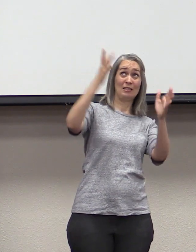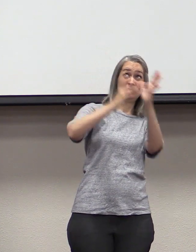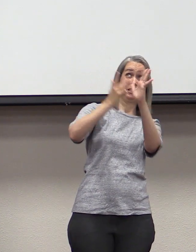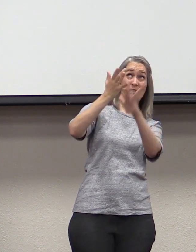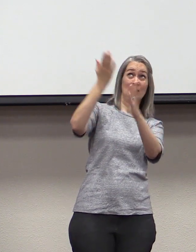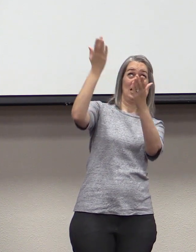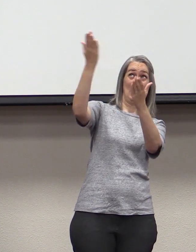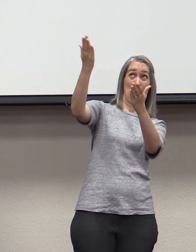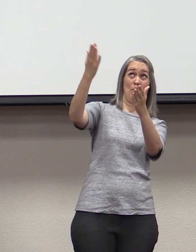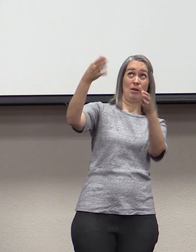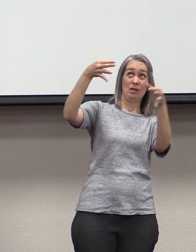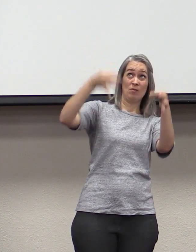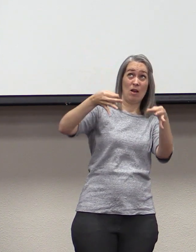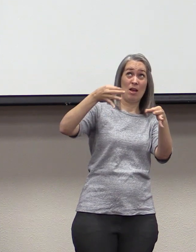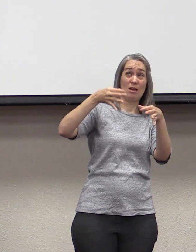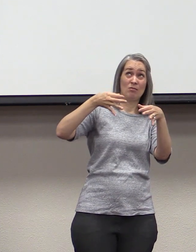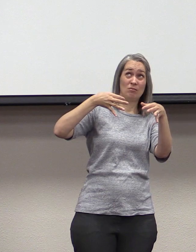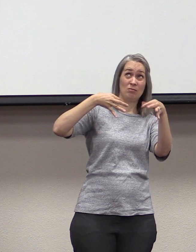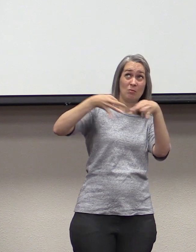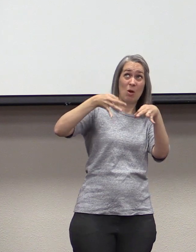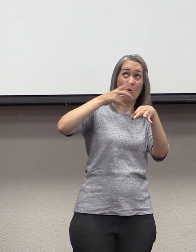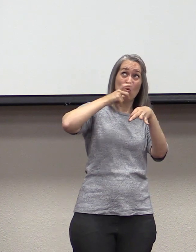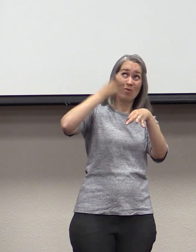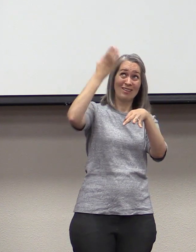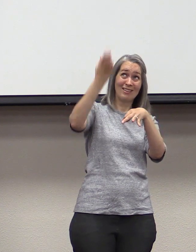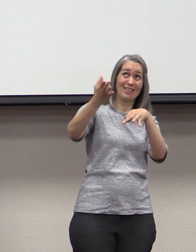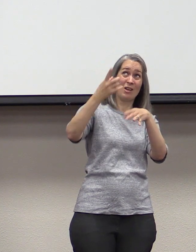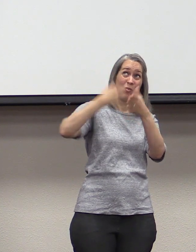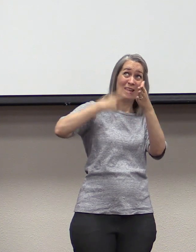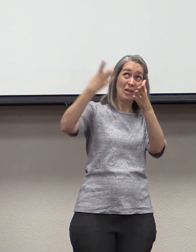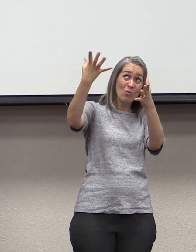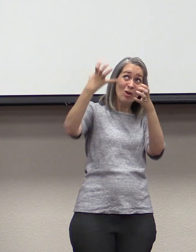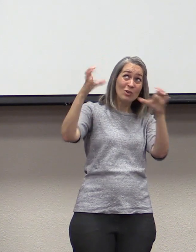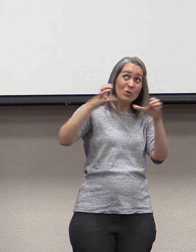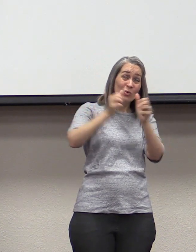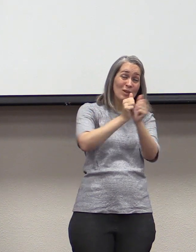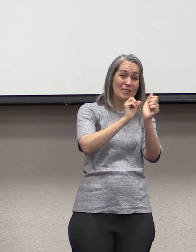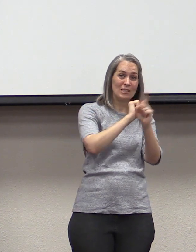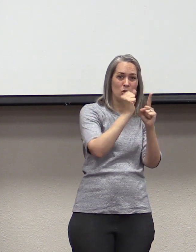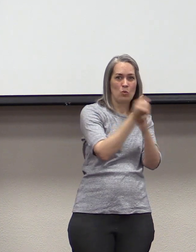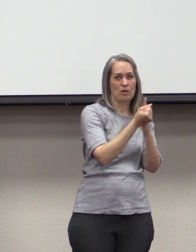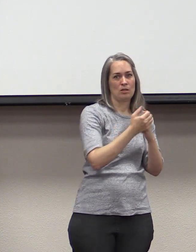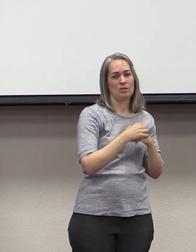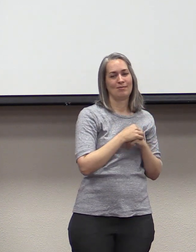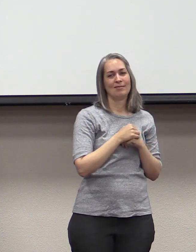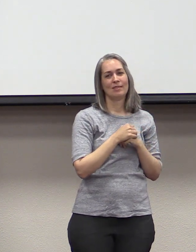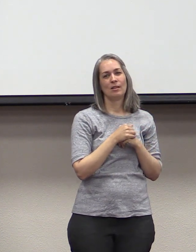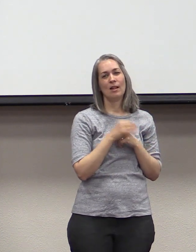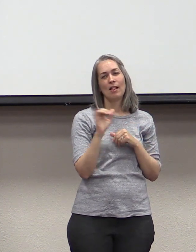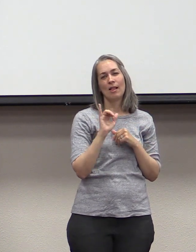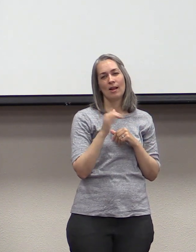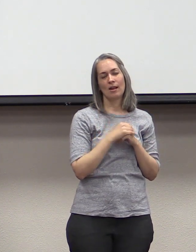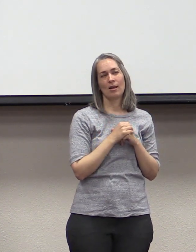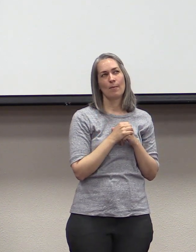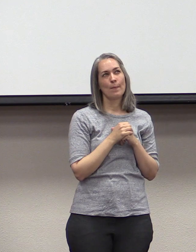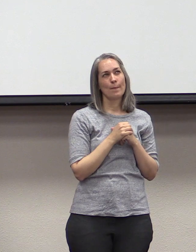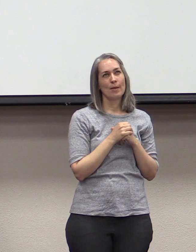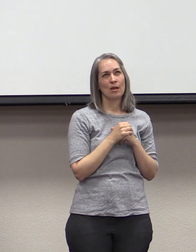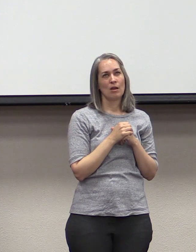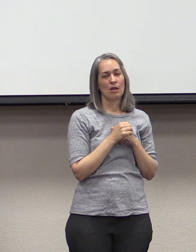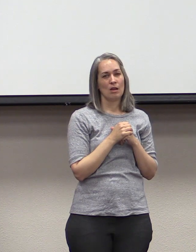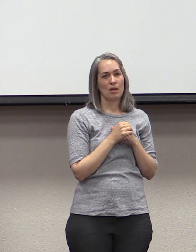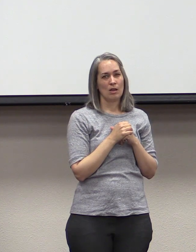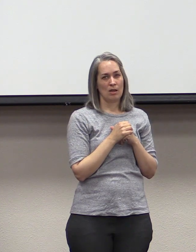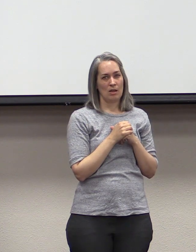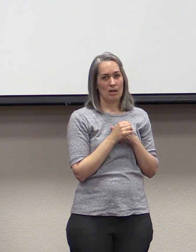define who he is and what he wants to do with this situation. Just like all those people,